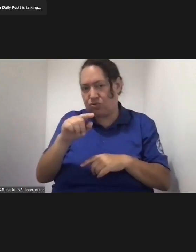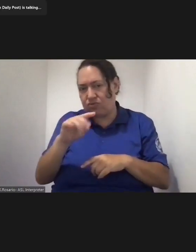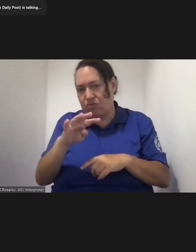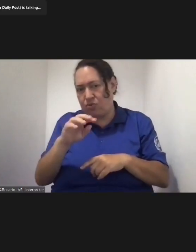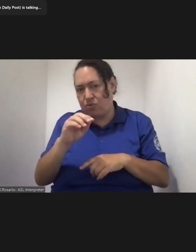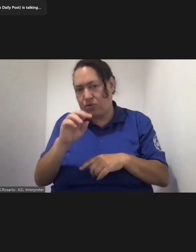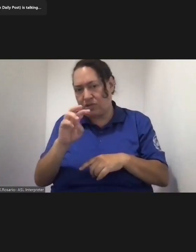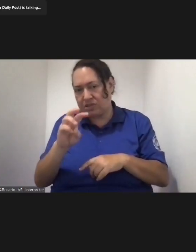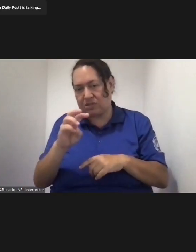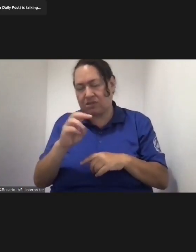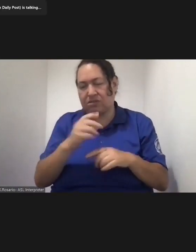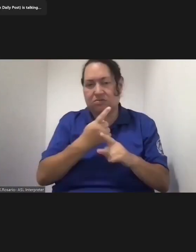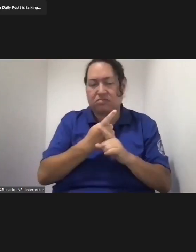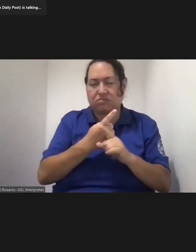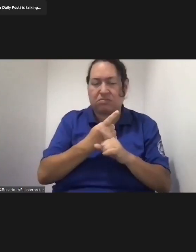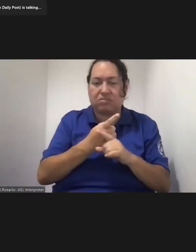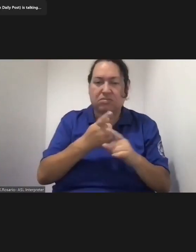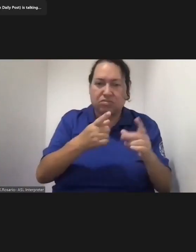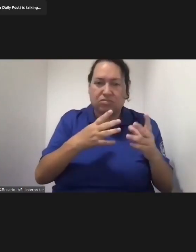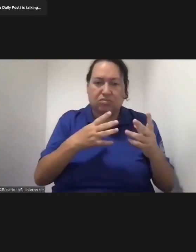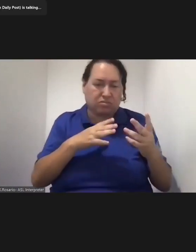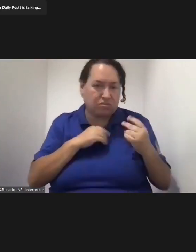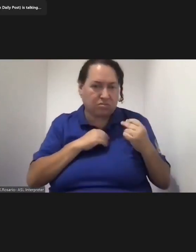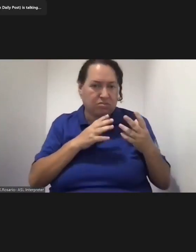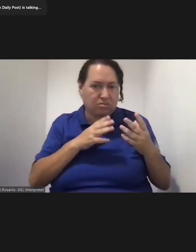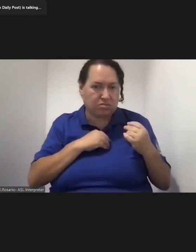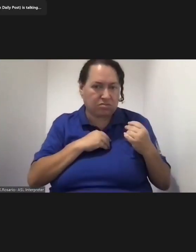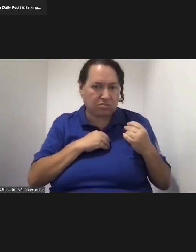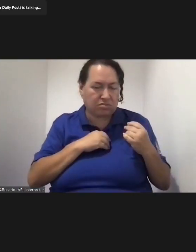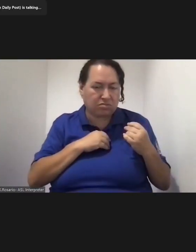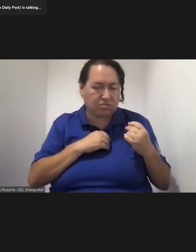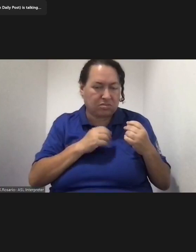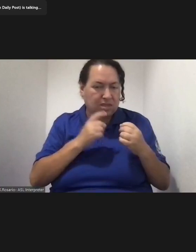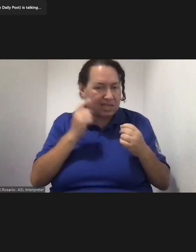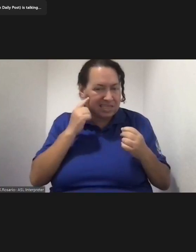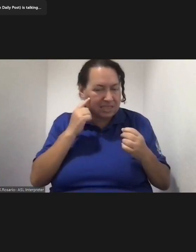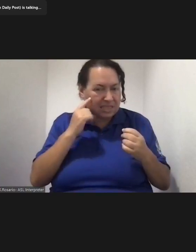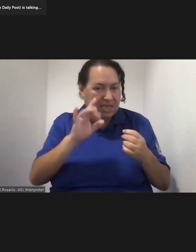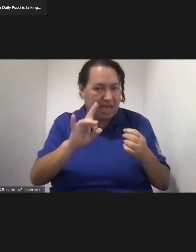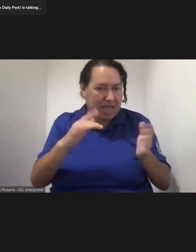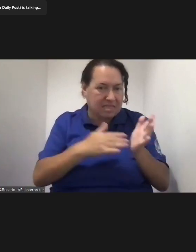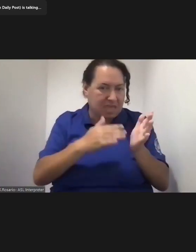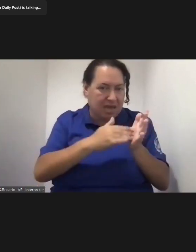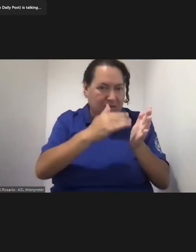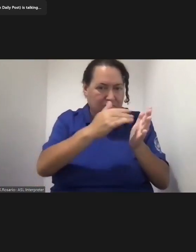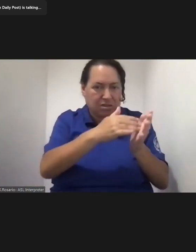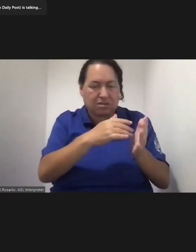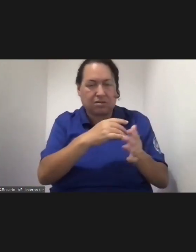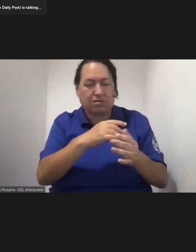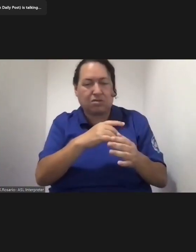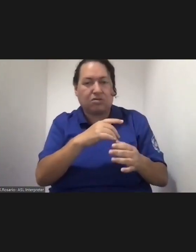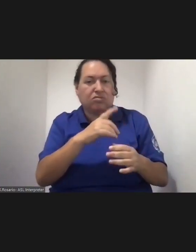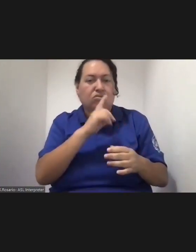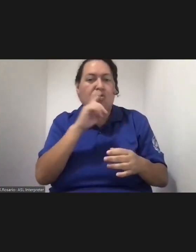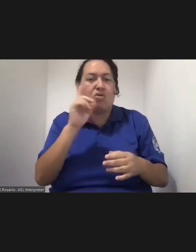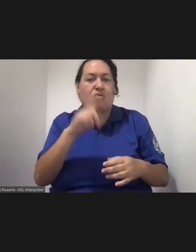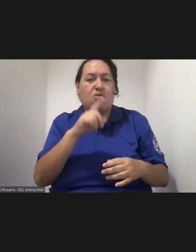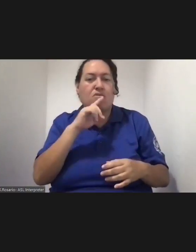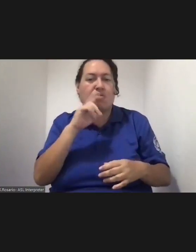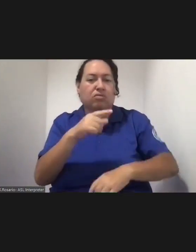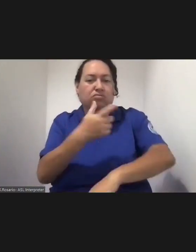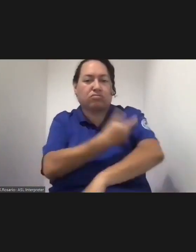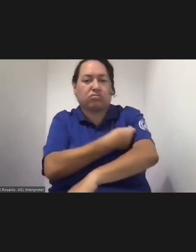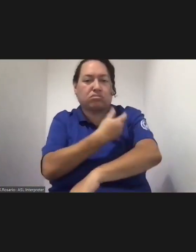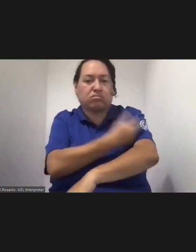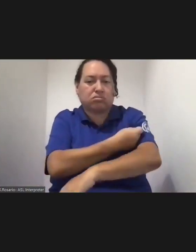Director, have you received the 8,000, I believe it's more than 8,000 doses that you ordered in additional doses?